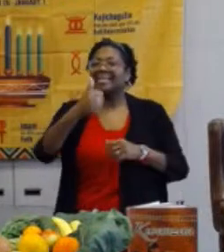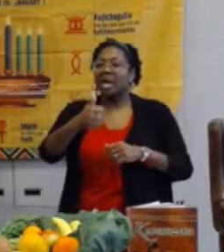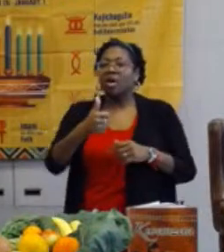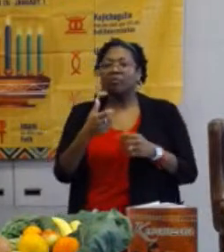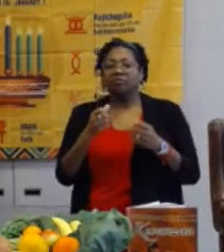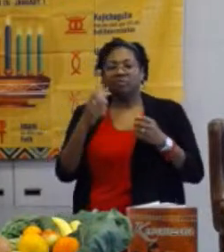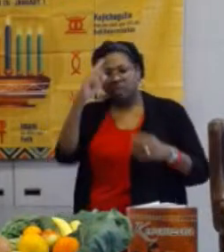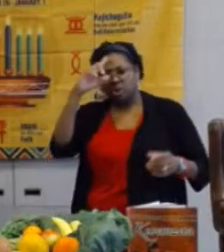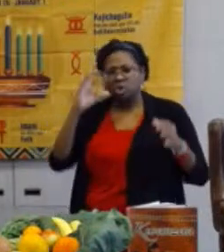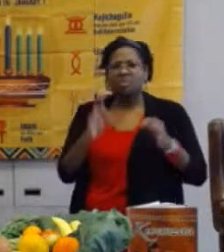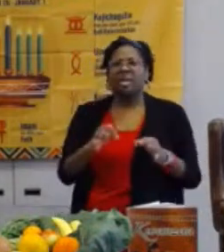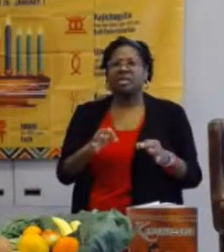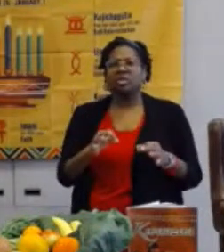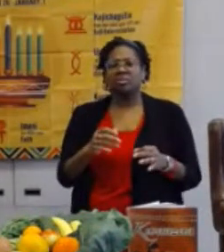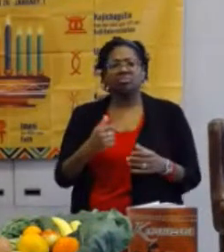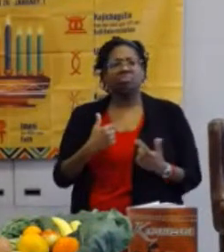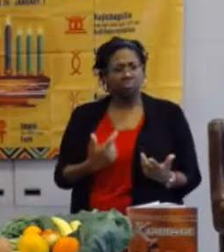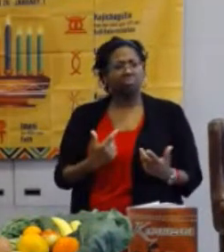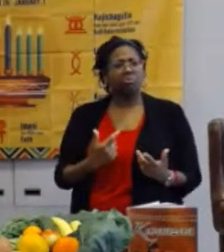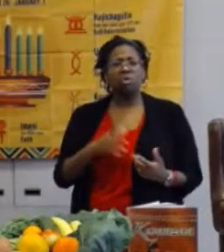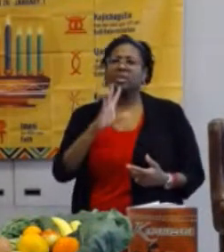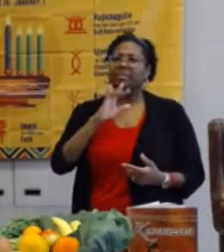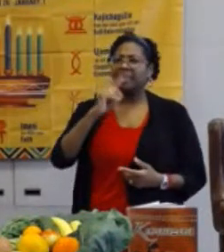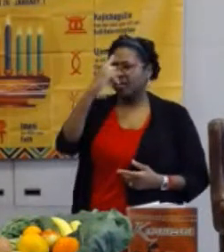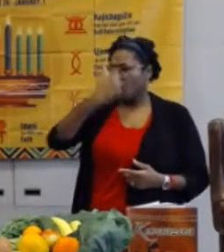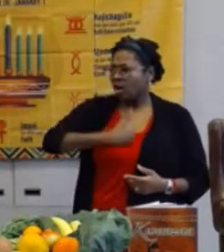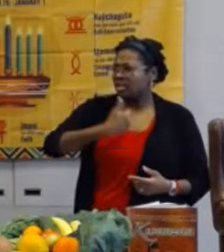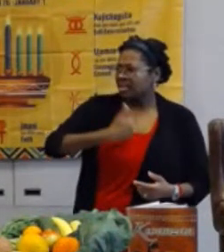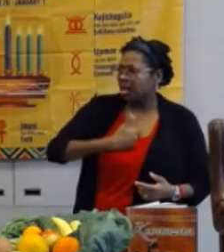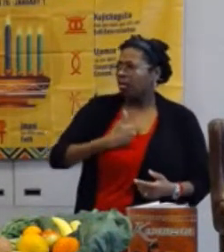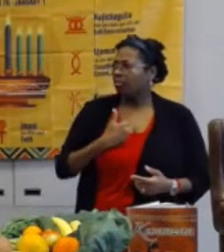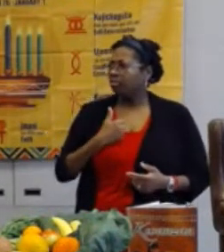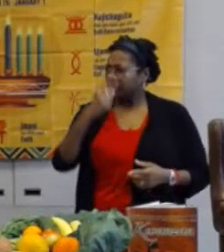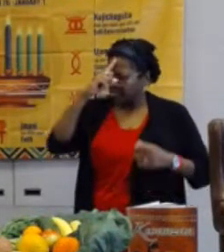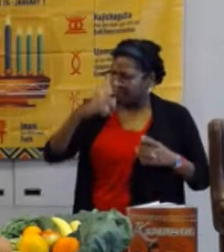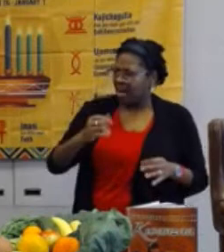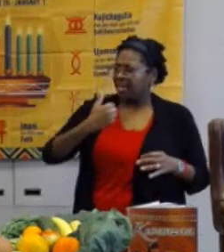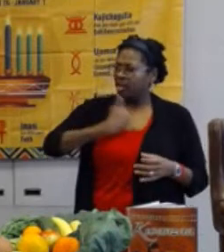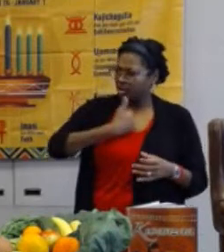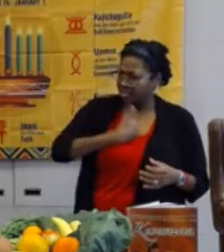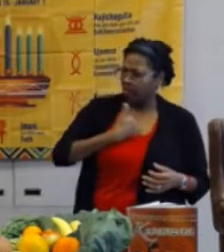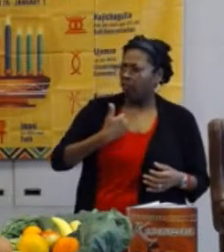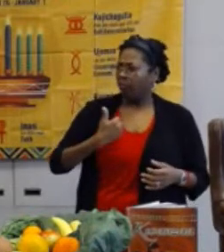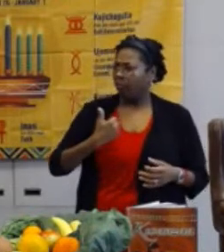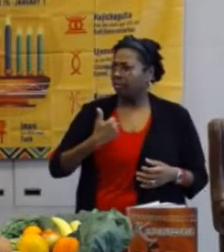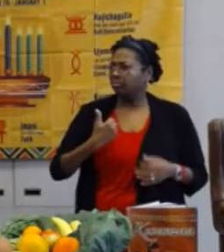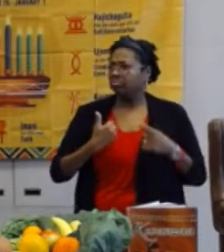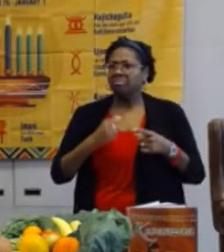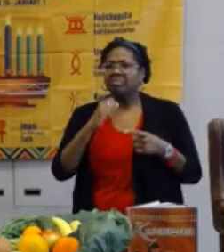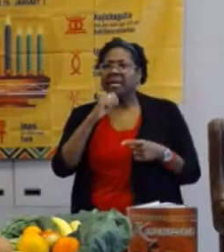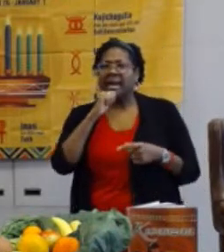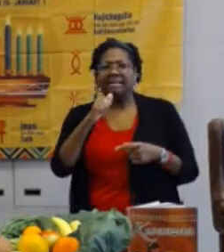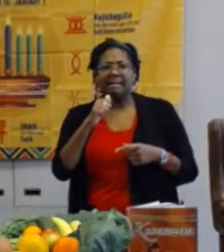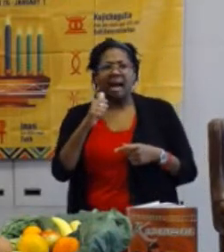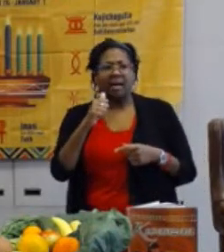ourselves, name ourselves, and speak for ourselves instead of being defined or spoken for by others. We get